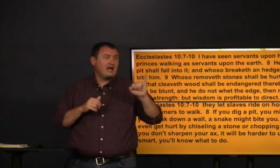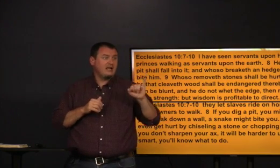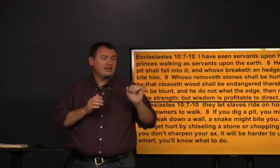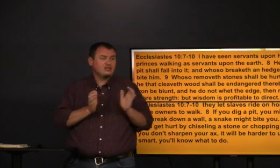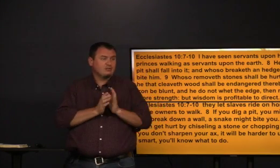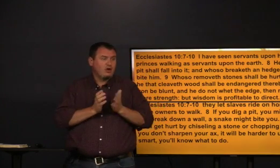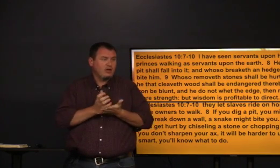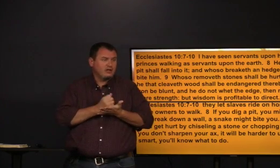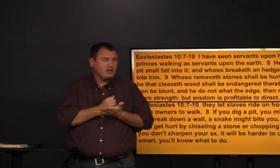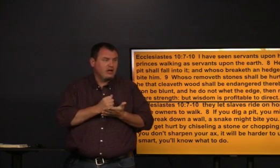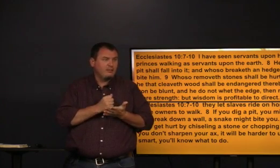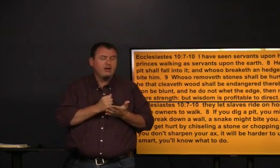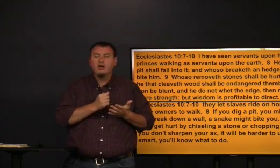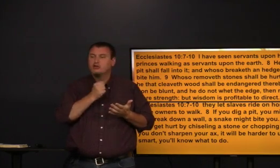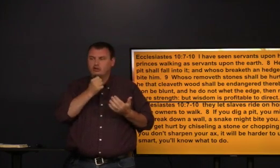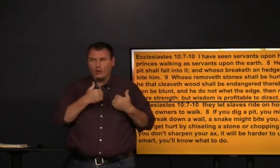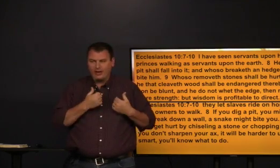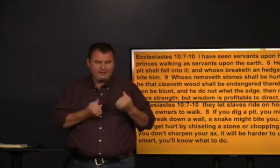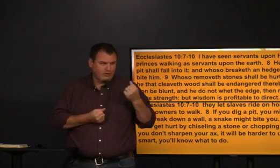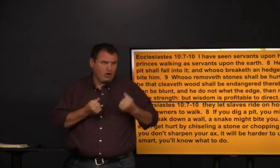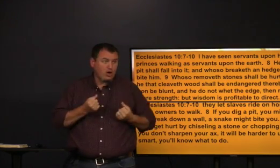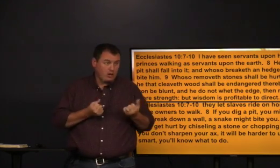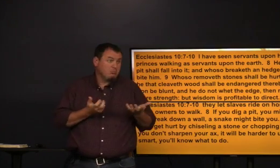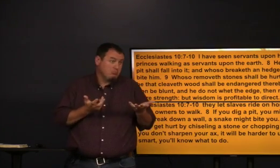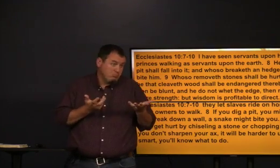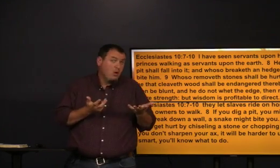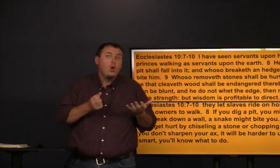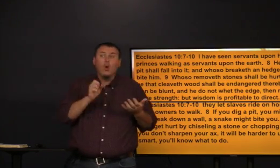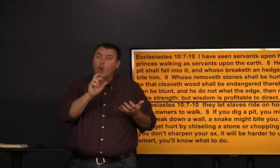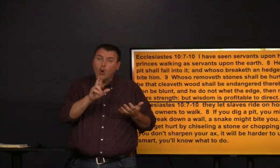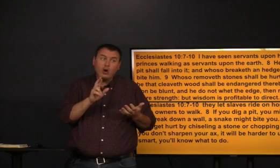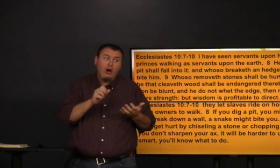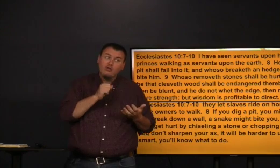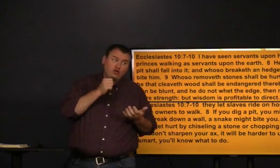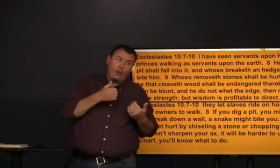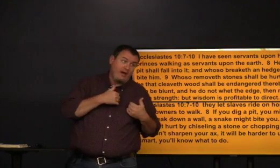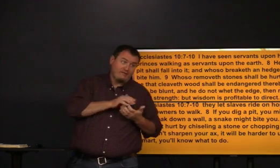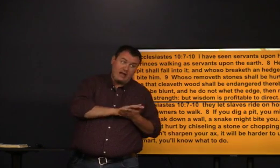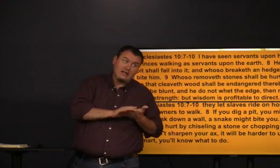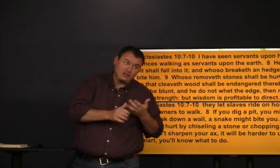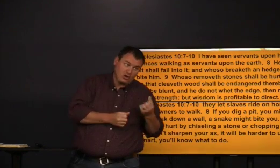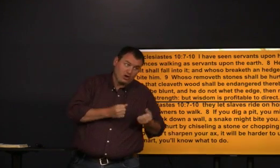SSI, small income, don't have car. Or don't have nice car.